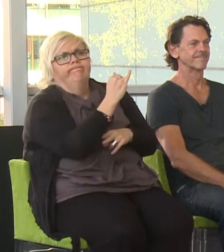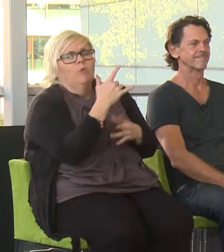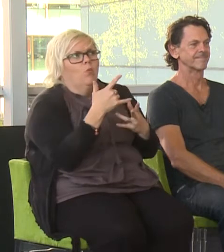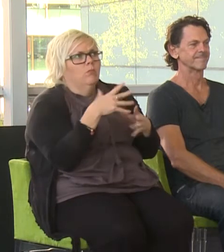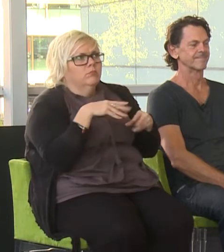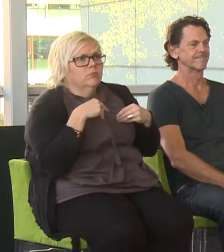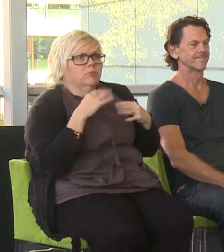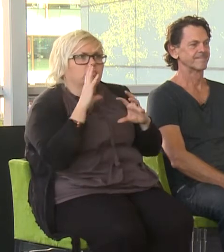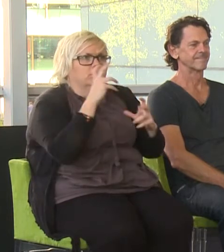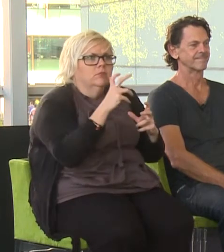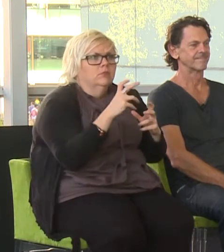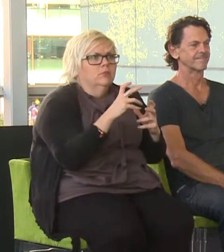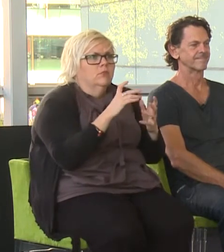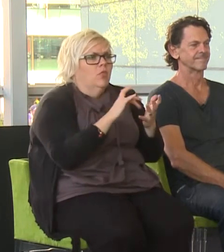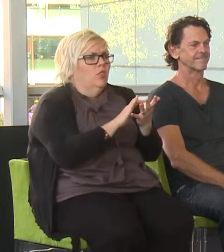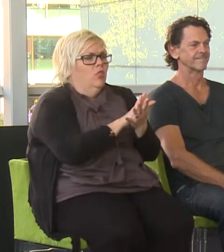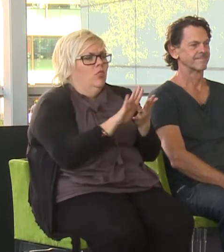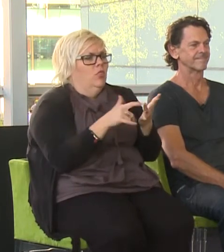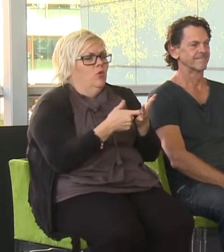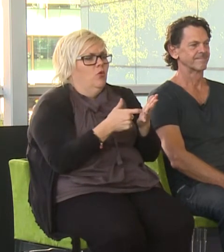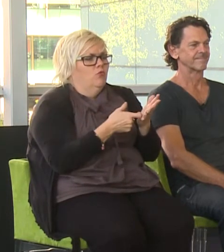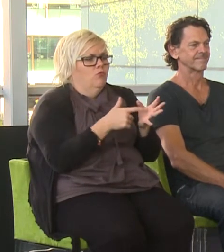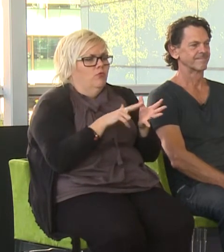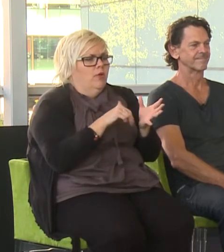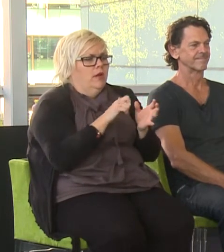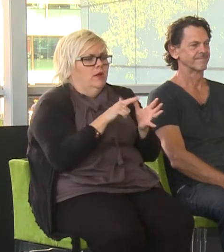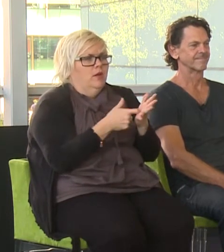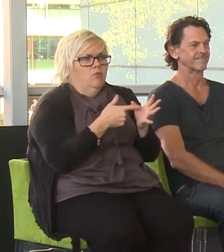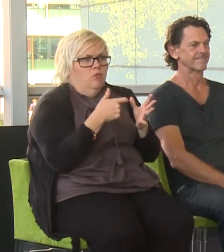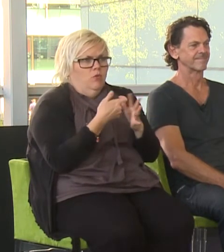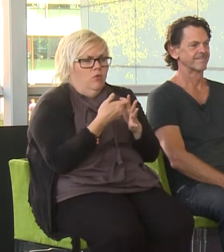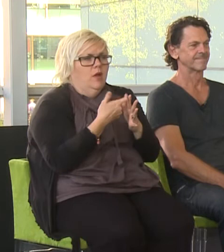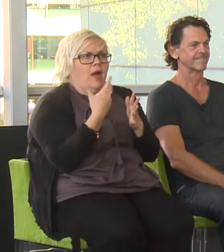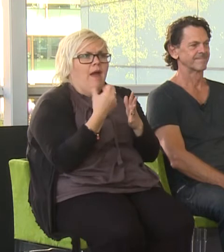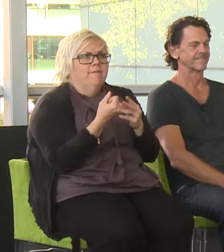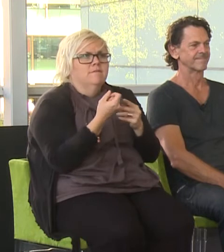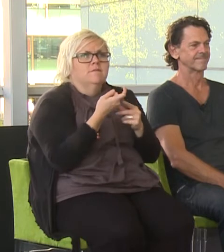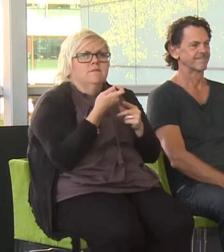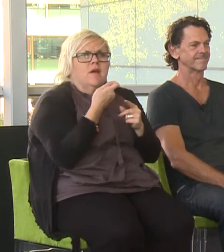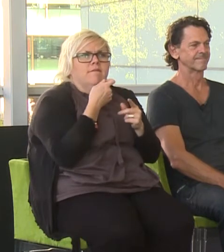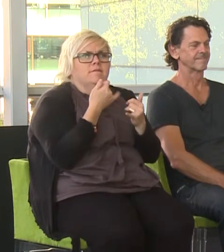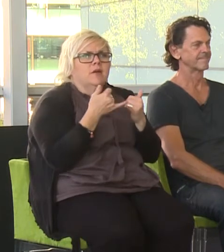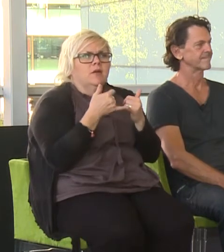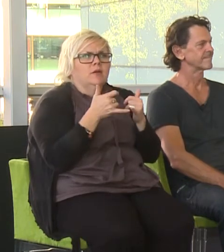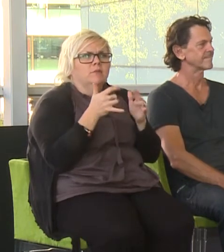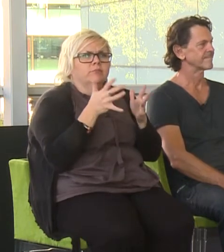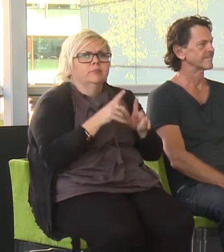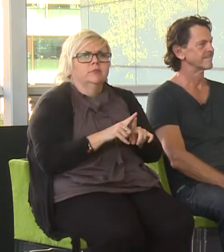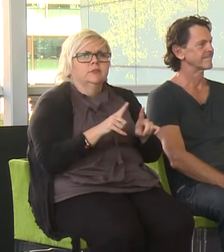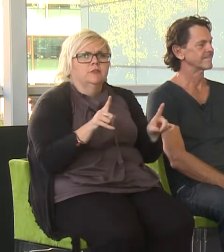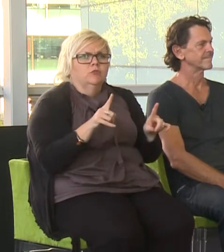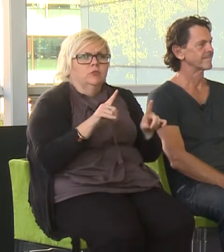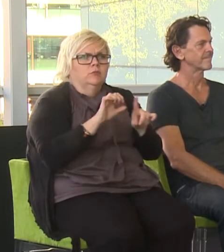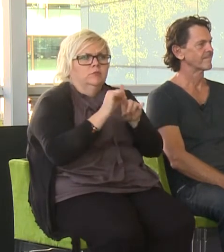Thor Ragnarok is set in 3 different realms. Thor's home realm of Asgard, themed on a futuristic medieval England, the